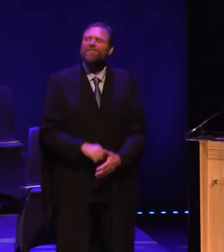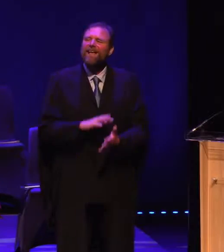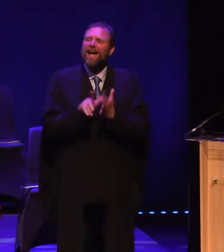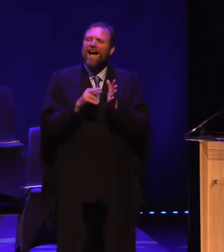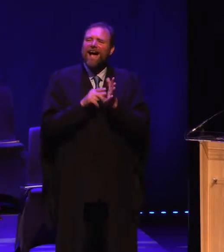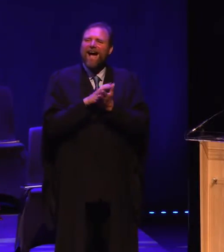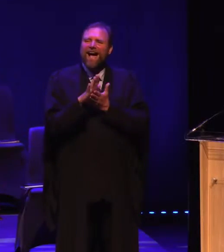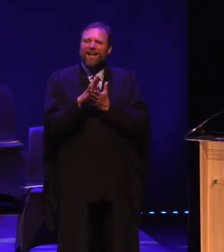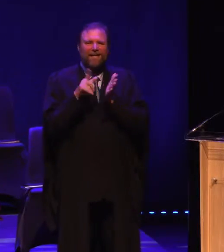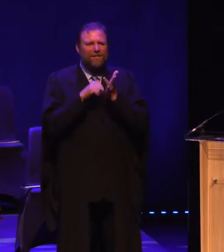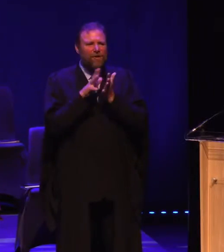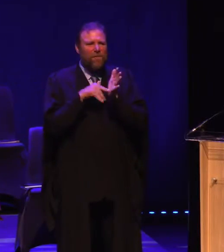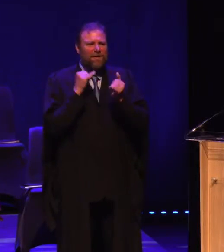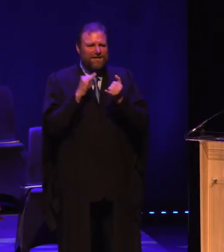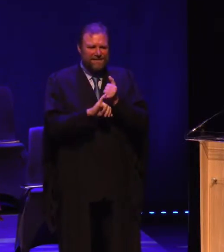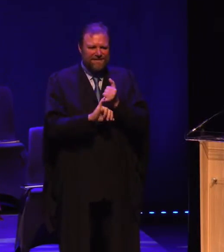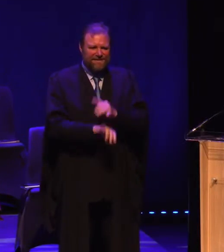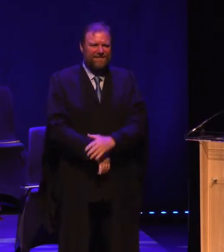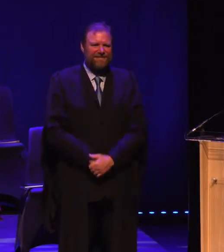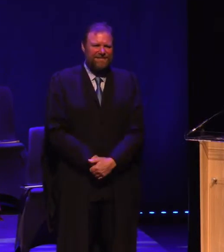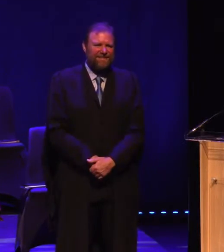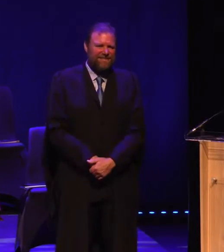Hannah Thomas.